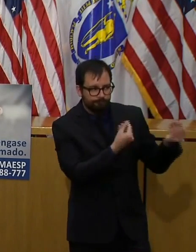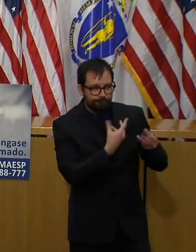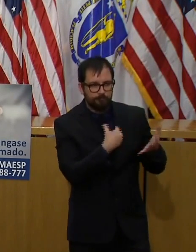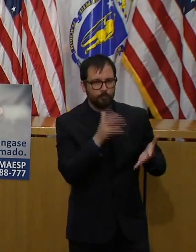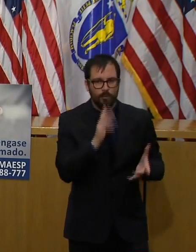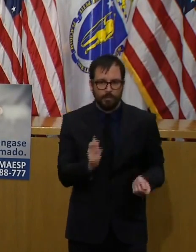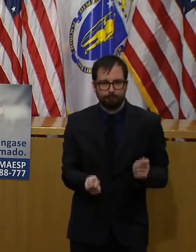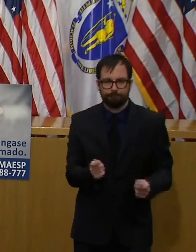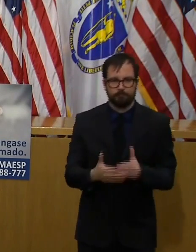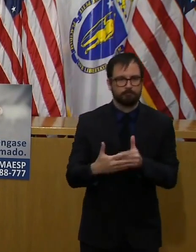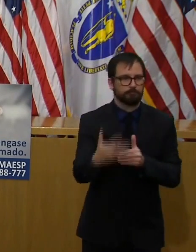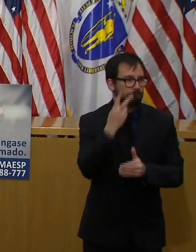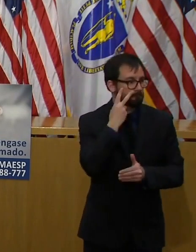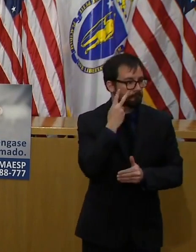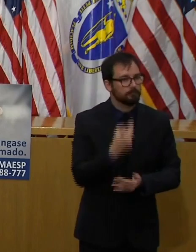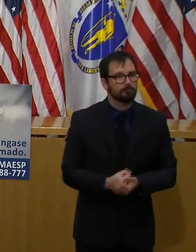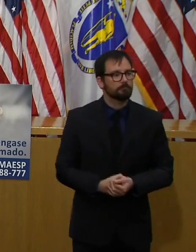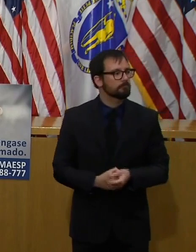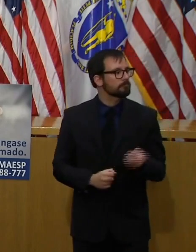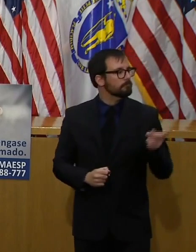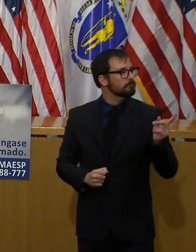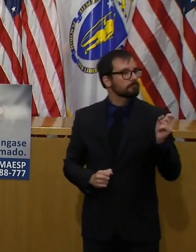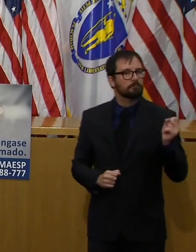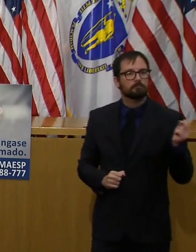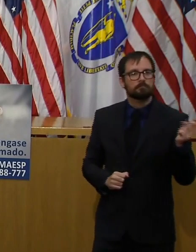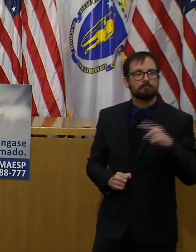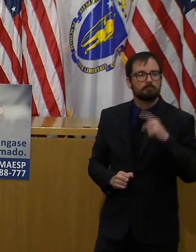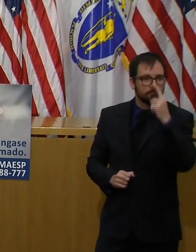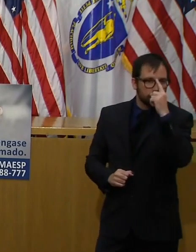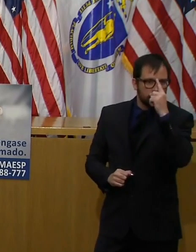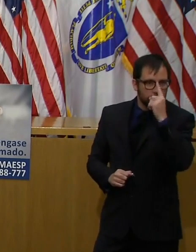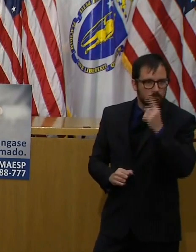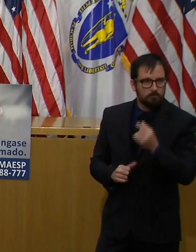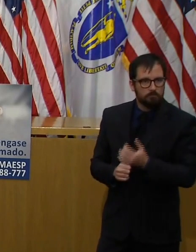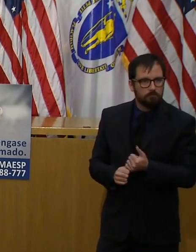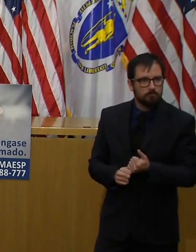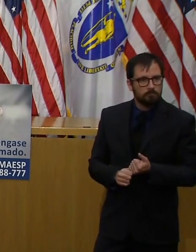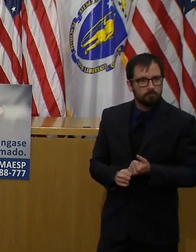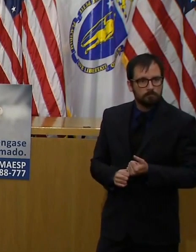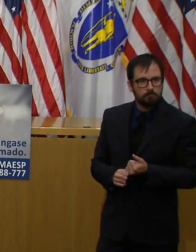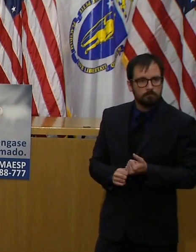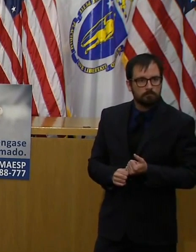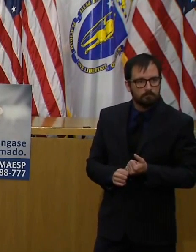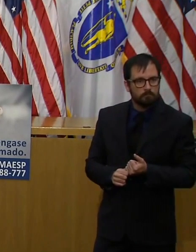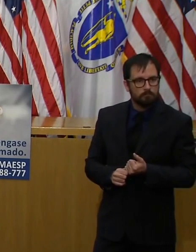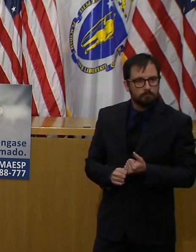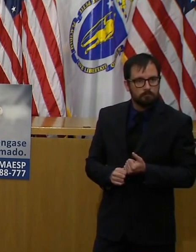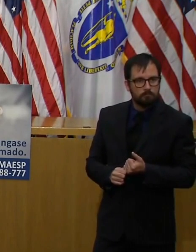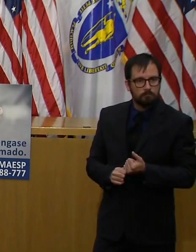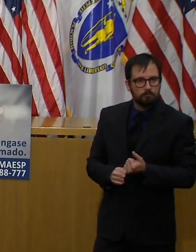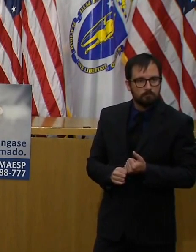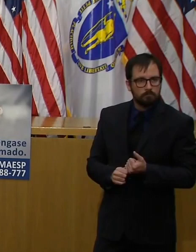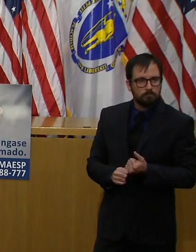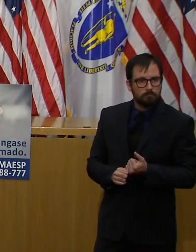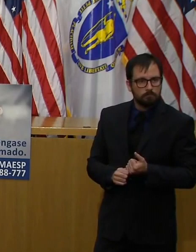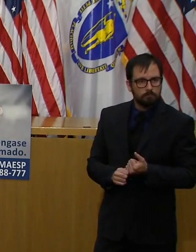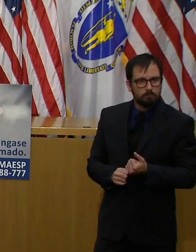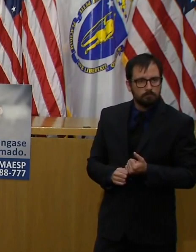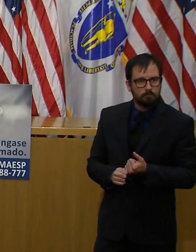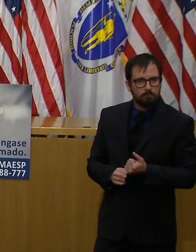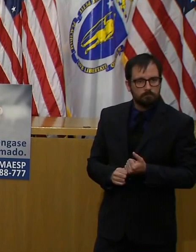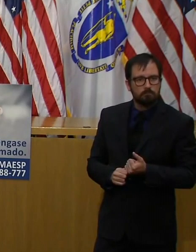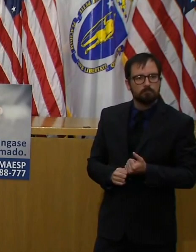fund or any other recourses available for small business owners? You know, the Commonwealth put 2 separate funds up for small